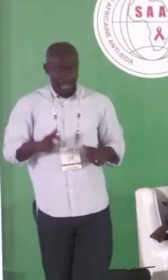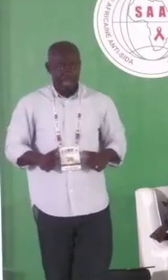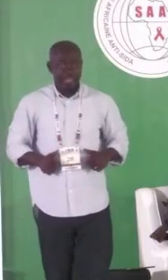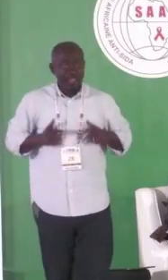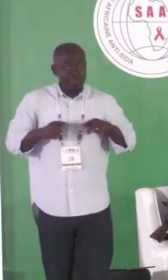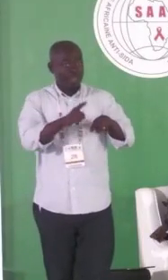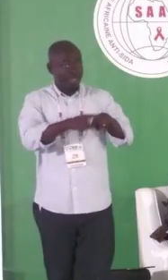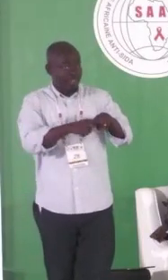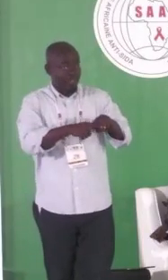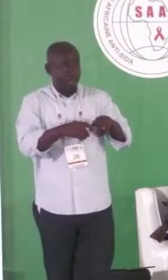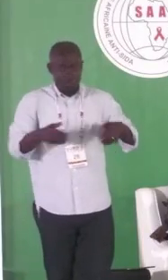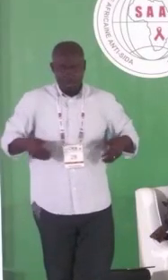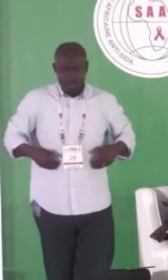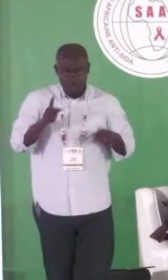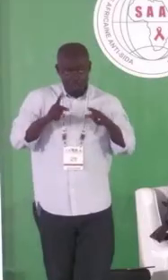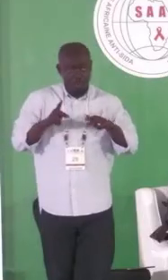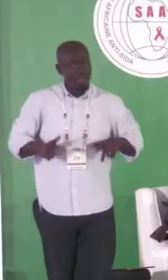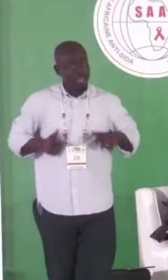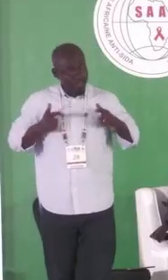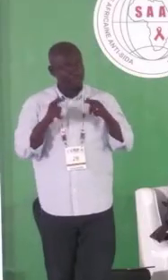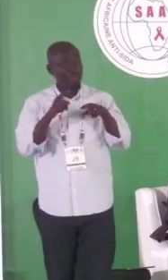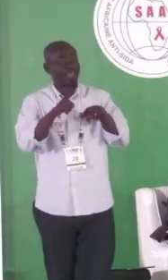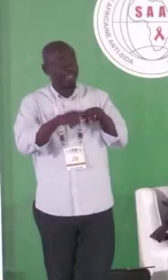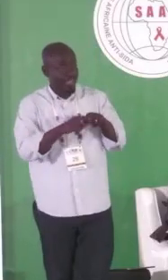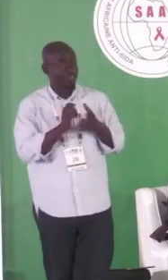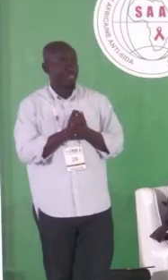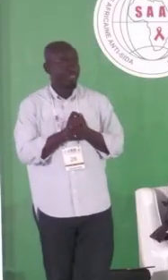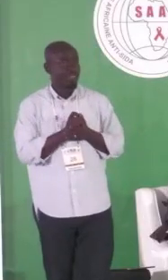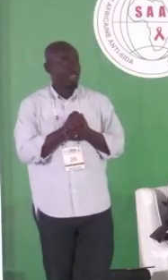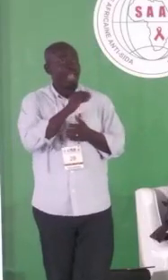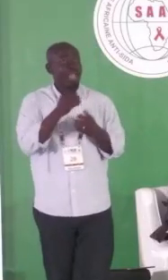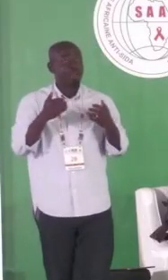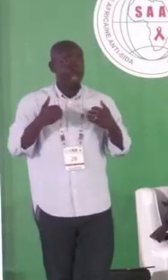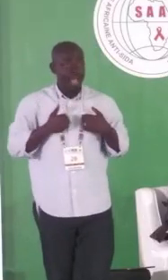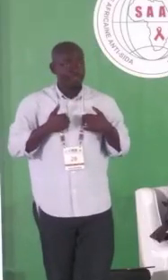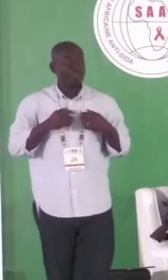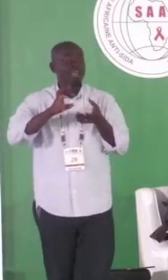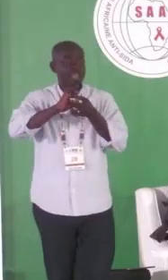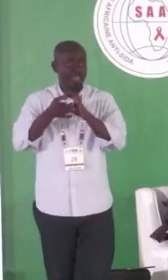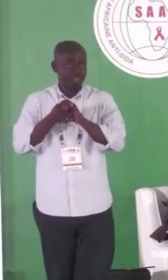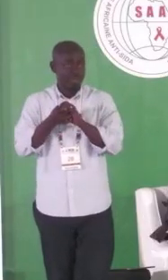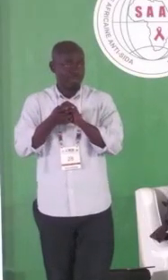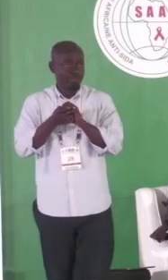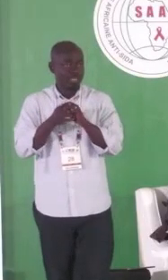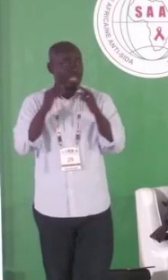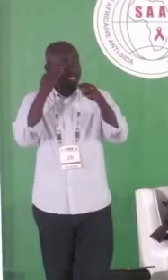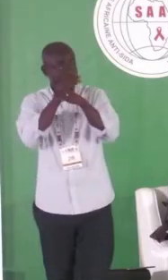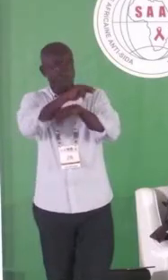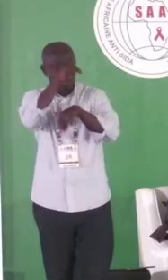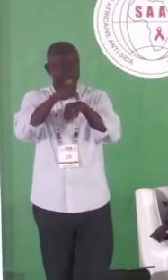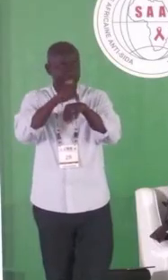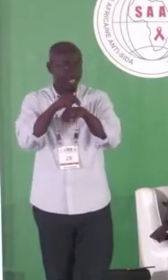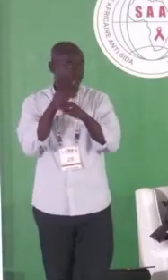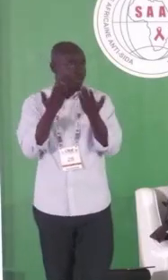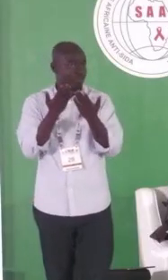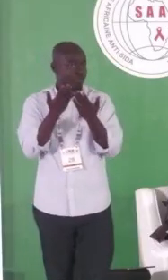HIV, young people living with HIV, and we also have the networks, the Zimbabwe National Network for People Living